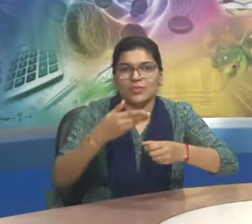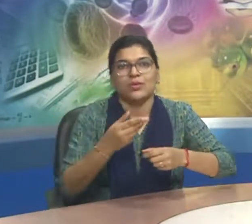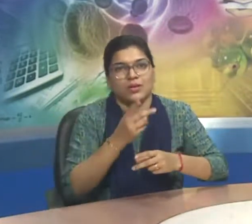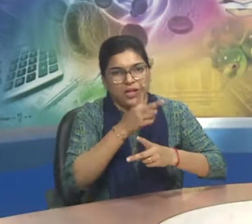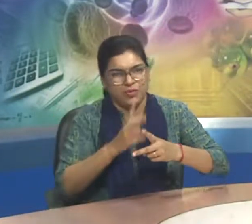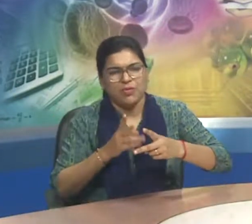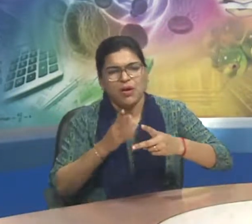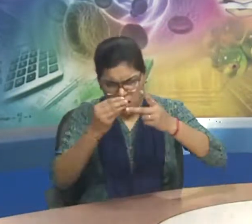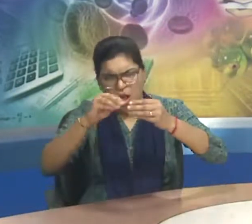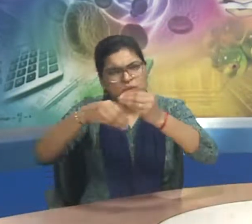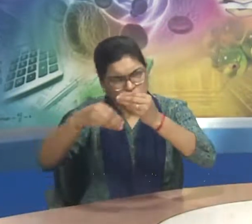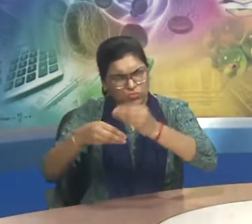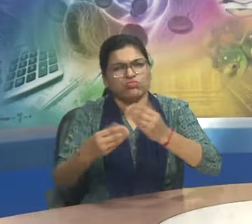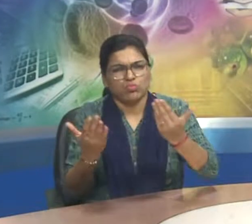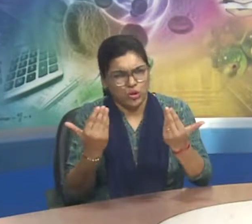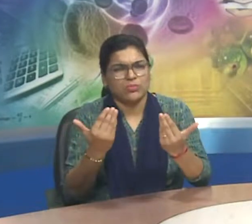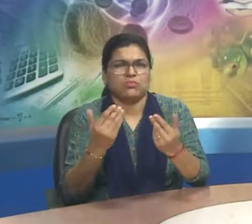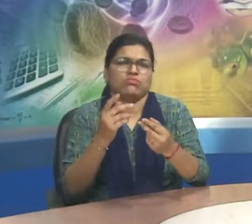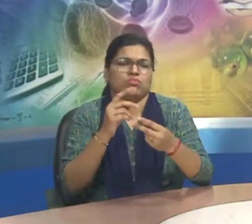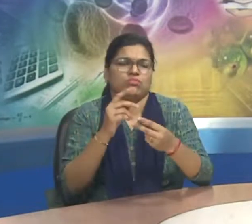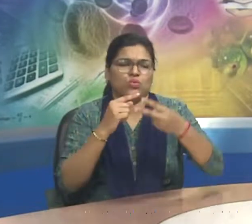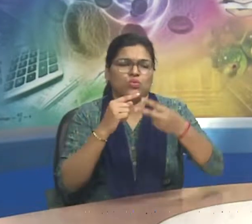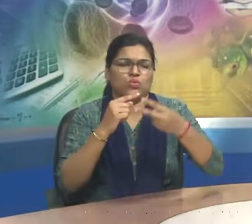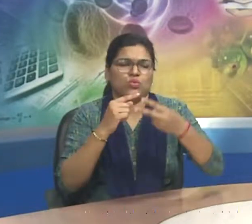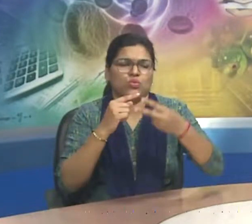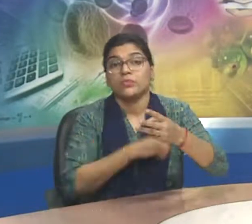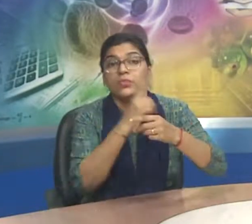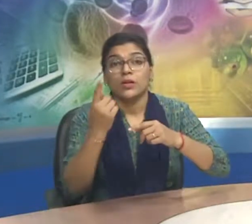for agriculture, for pottery, etc. So many work.